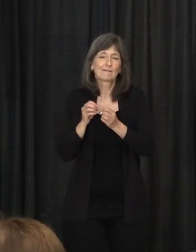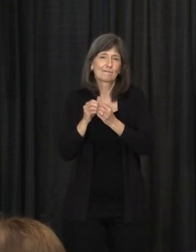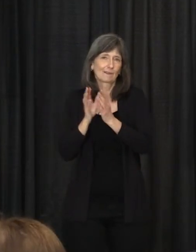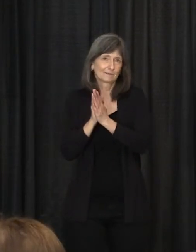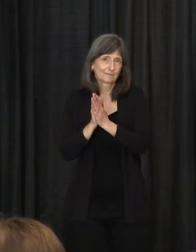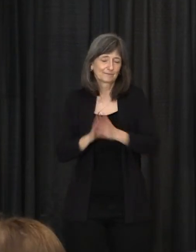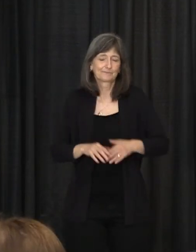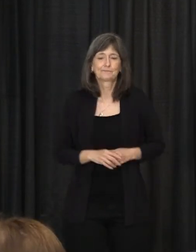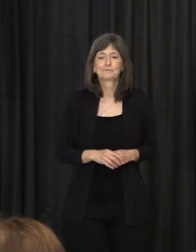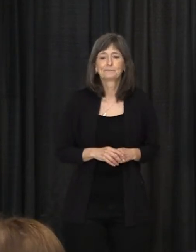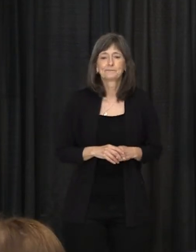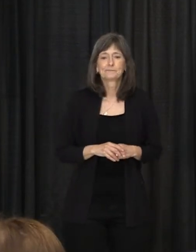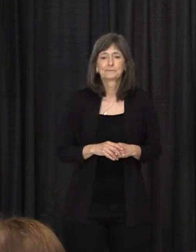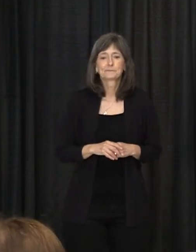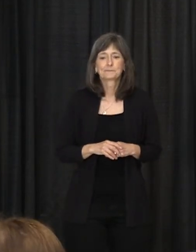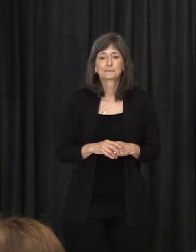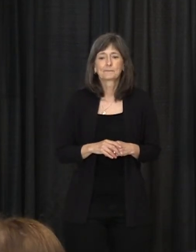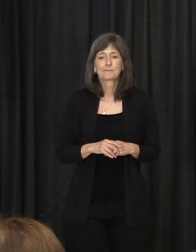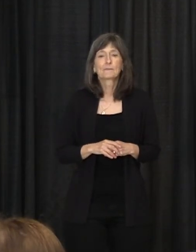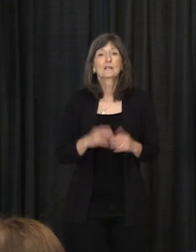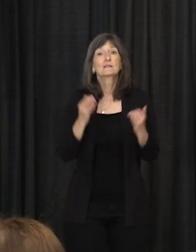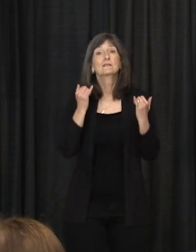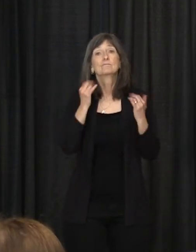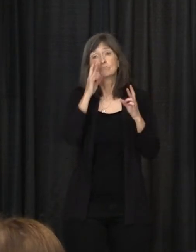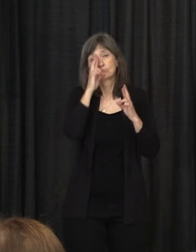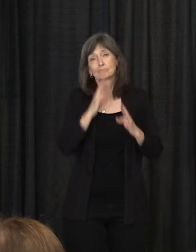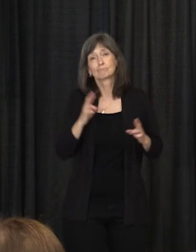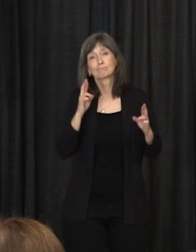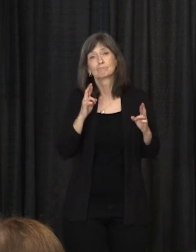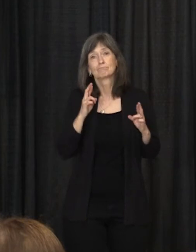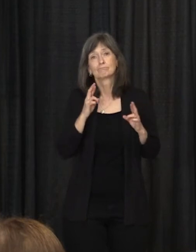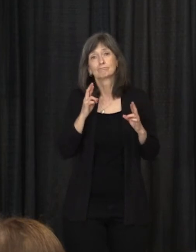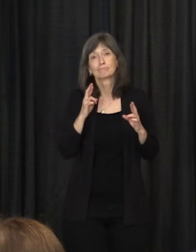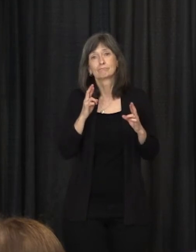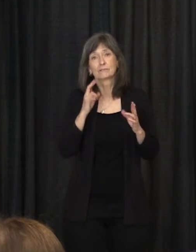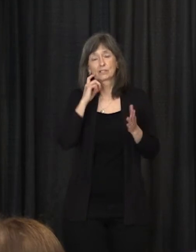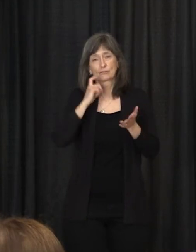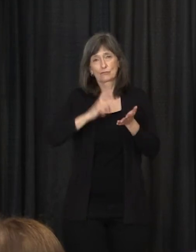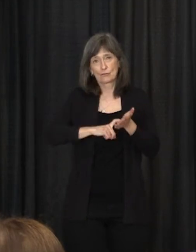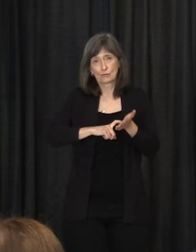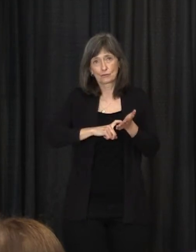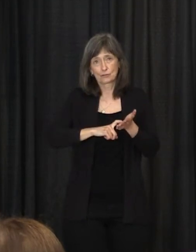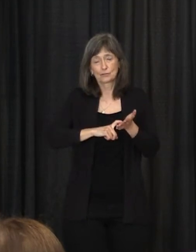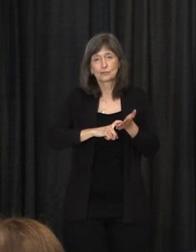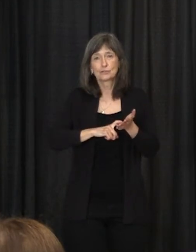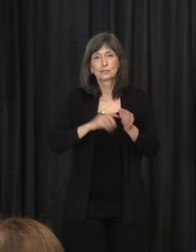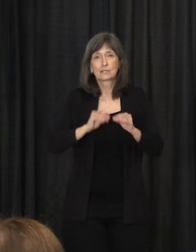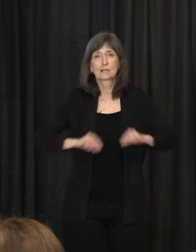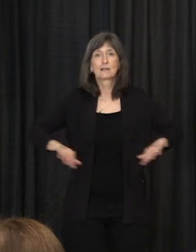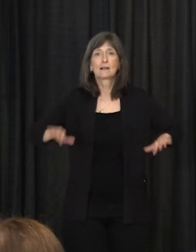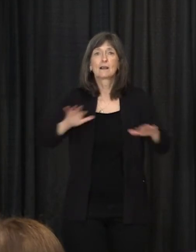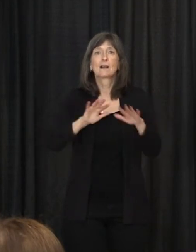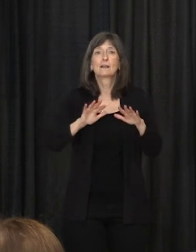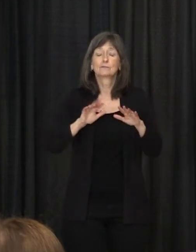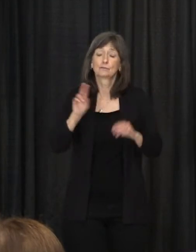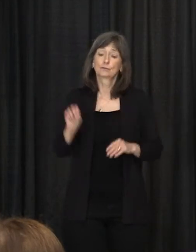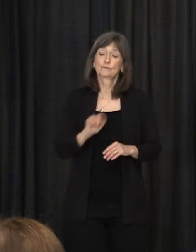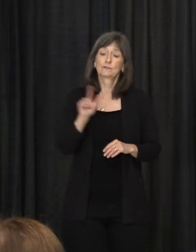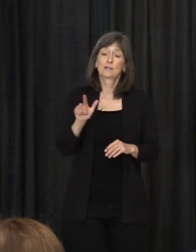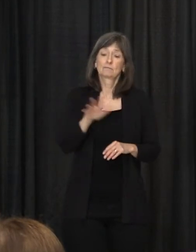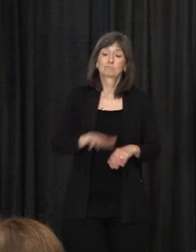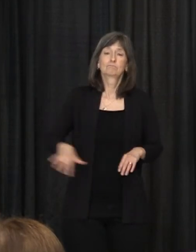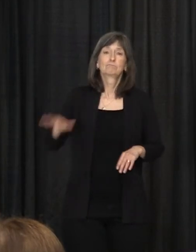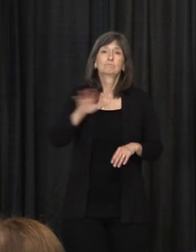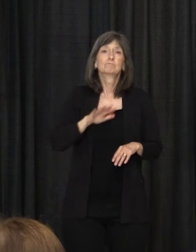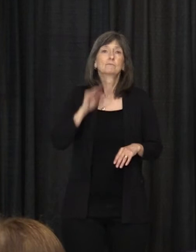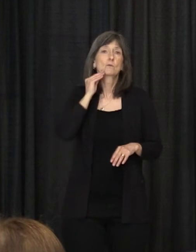At this time, we respectfully acknowledge the province of Newfoundland and Labrador as the ancestral homelands